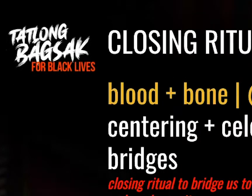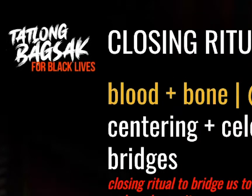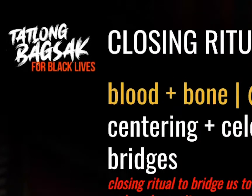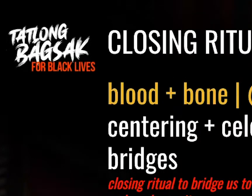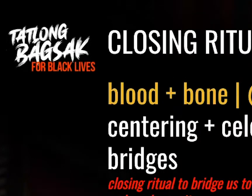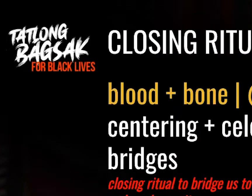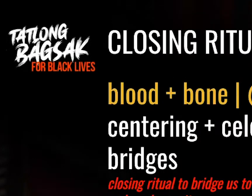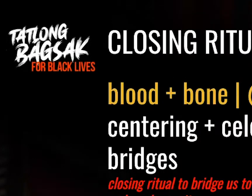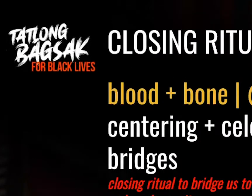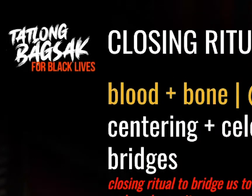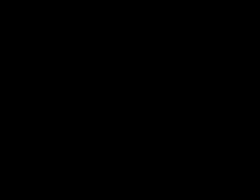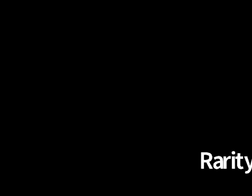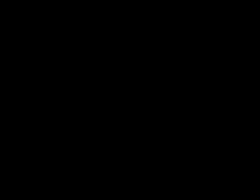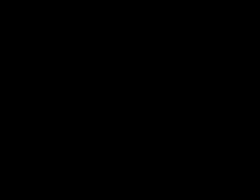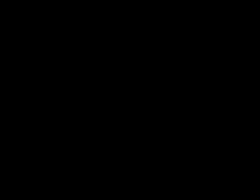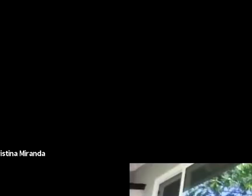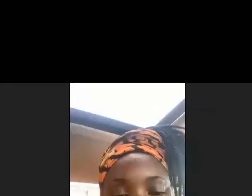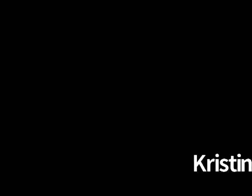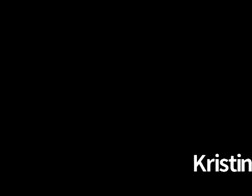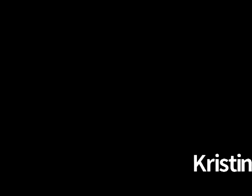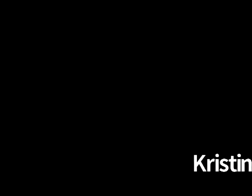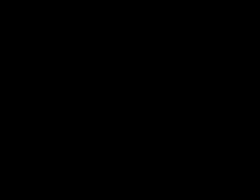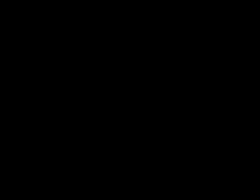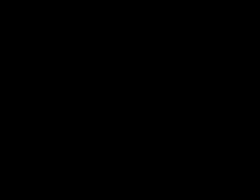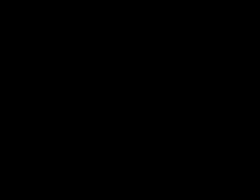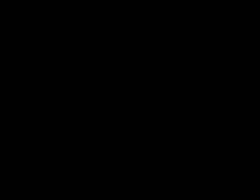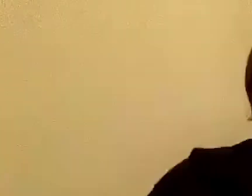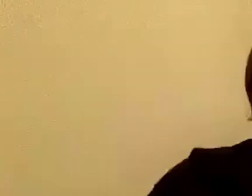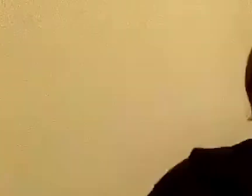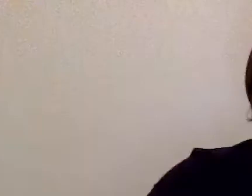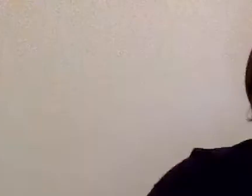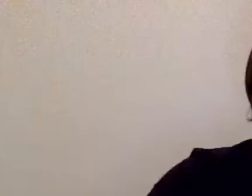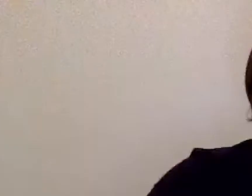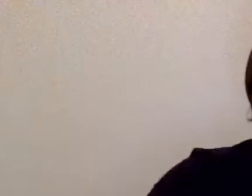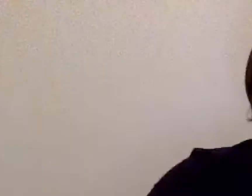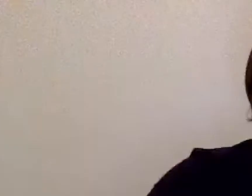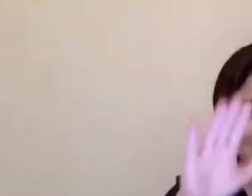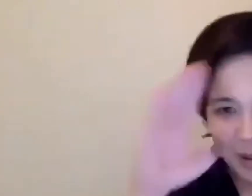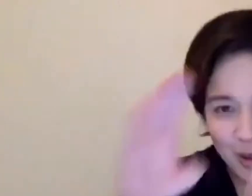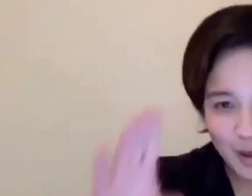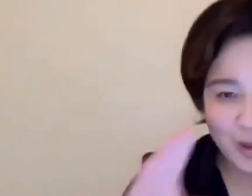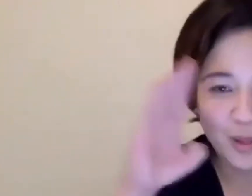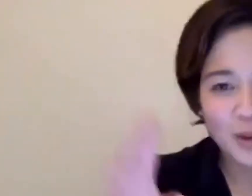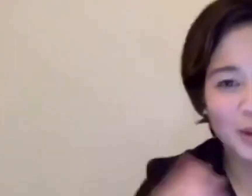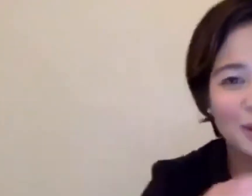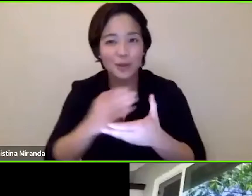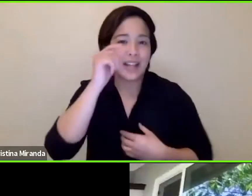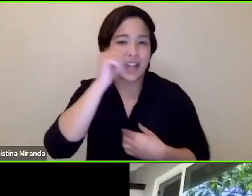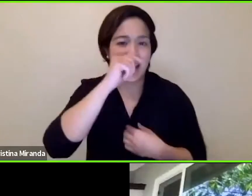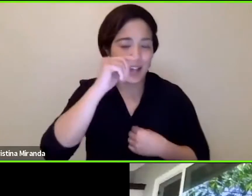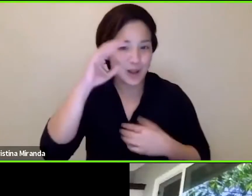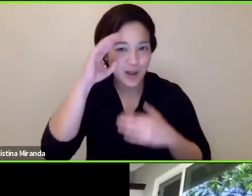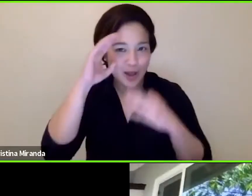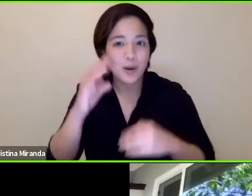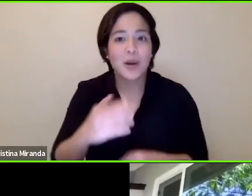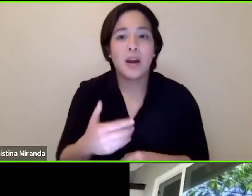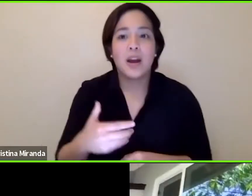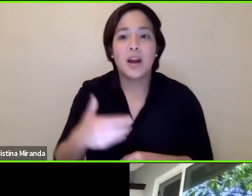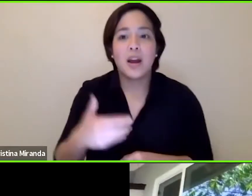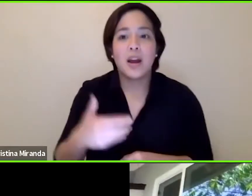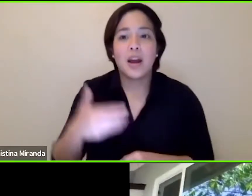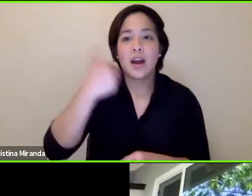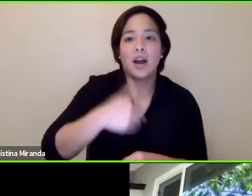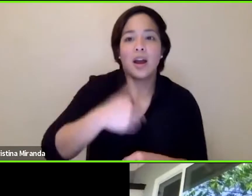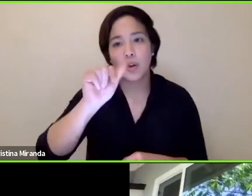Good afternoon, magandang hapon sa inyong lahat. I am Claudine Del Rosario,